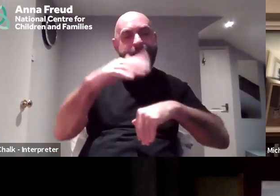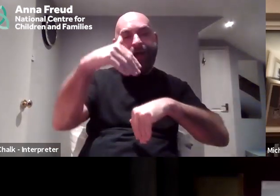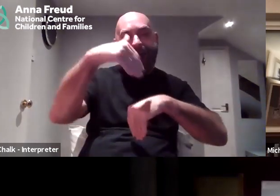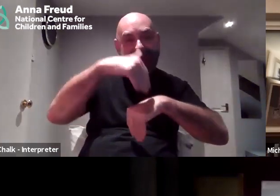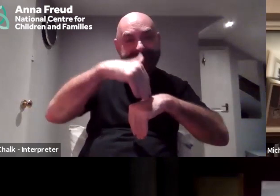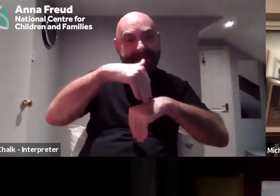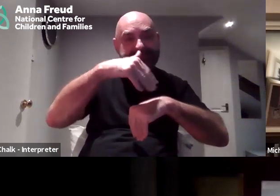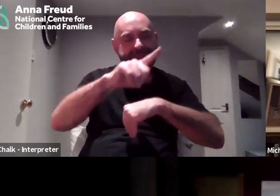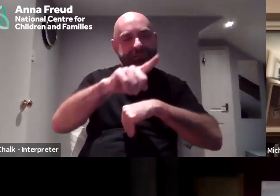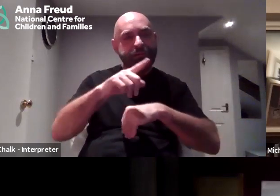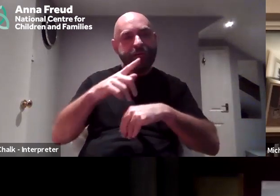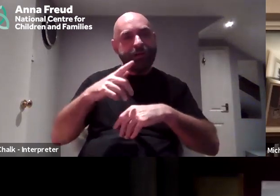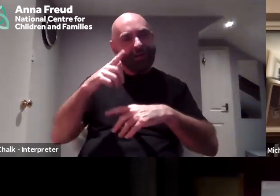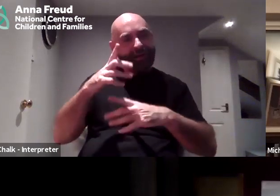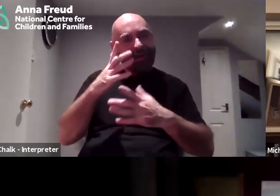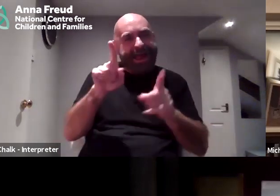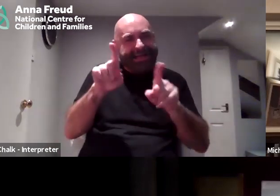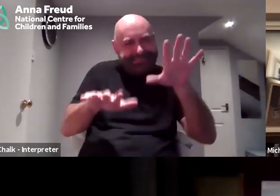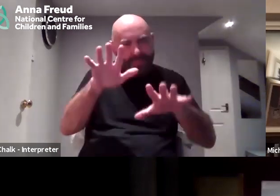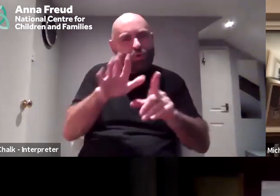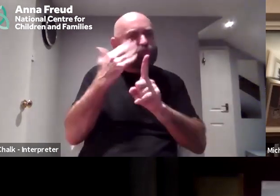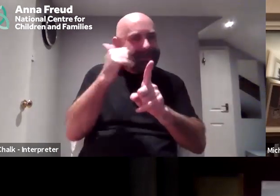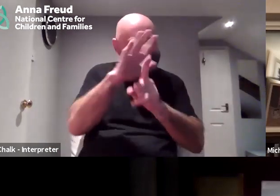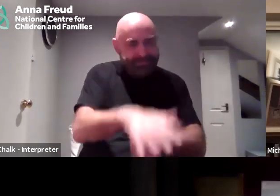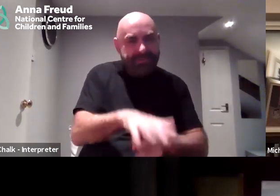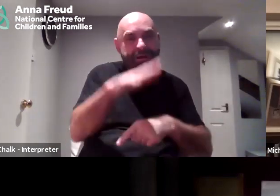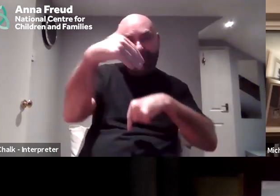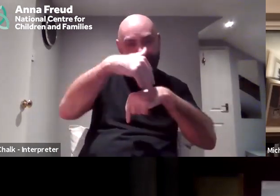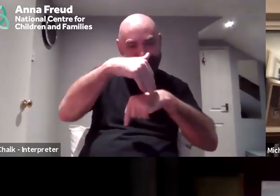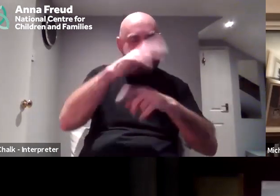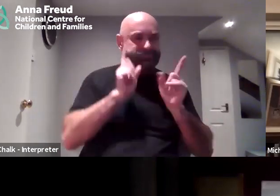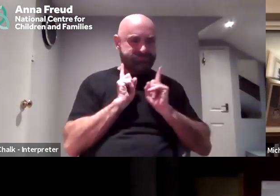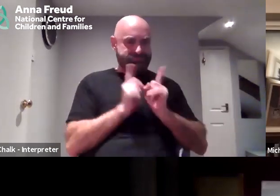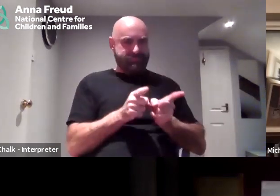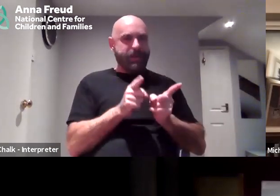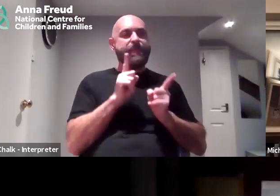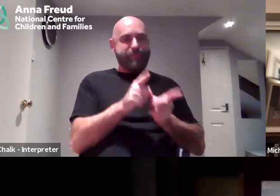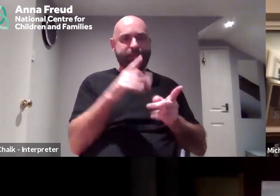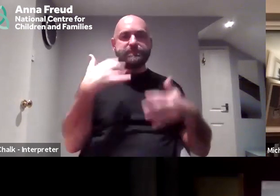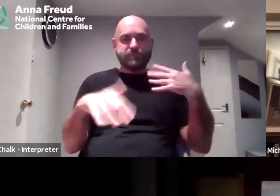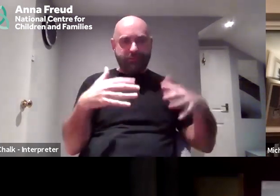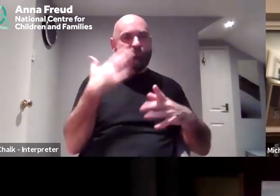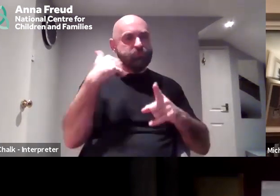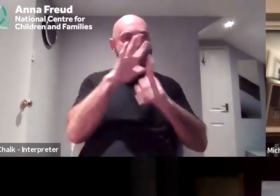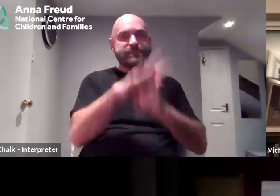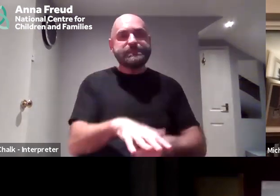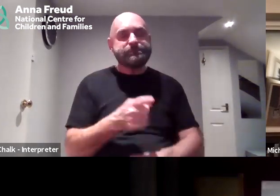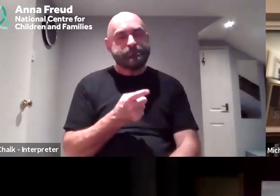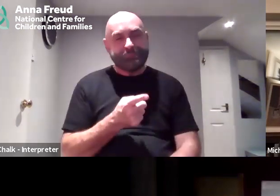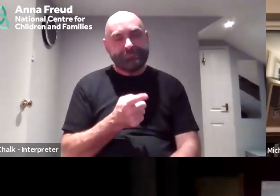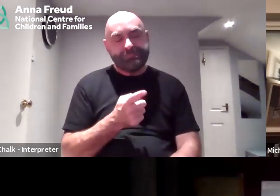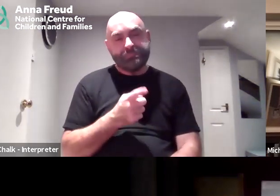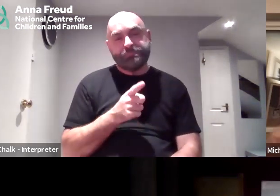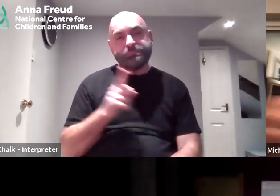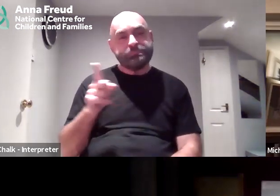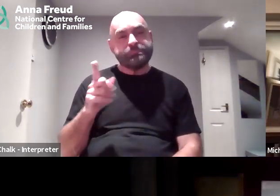if they were racist, and the effect on the Black kids is precisely they've been suffering from racism. And